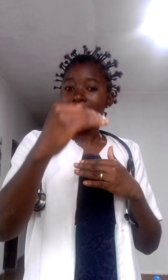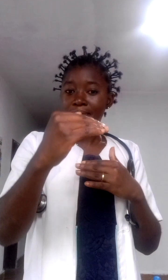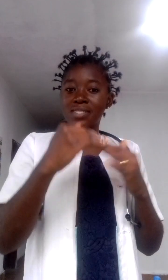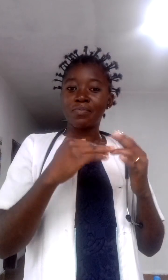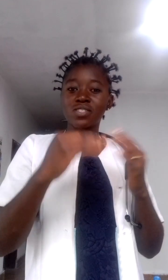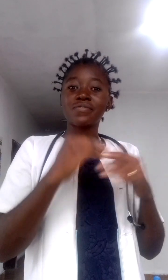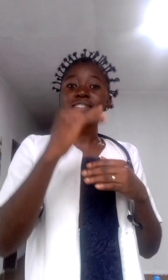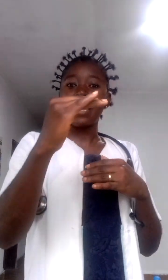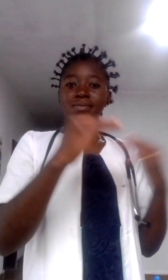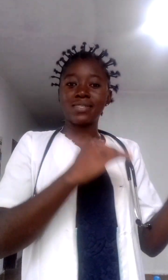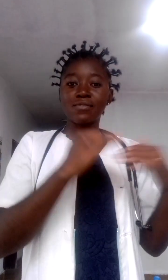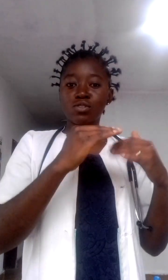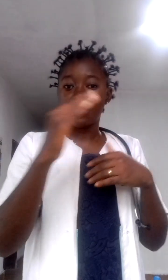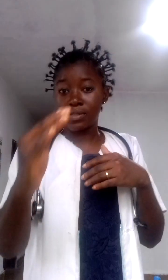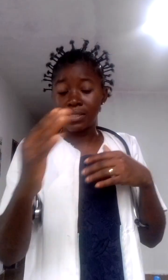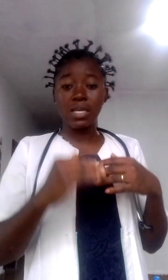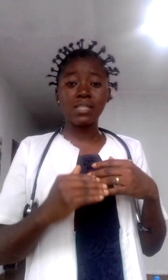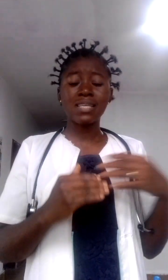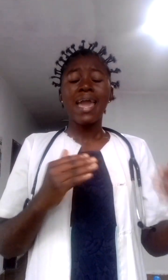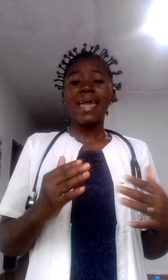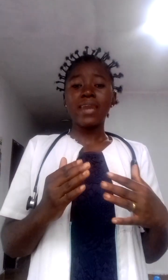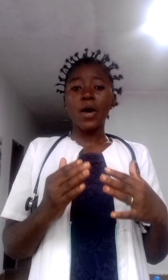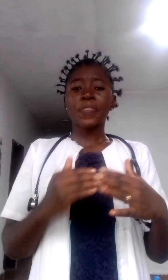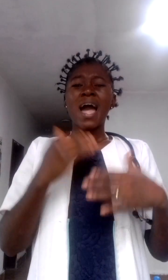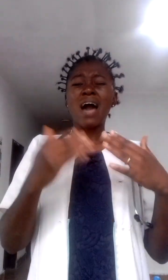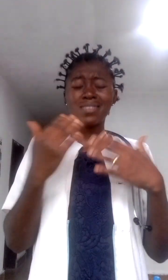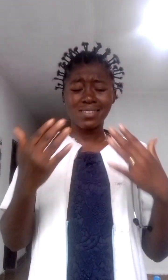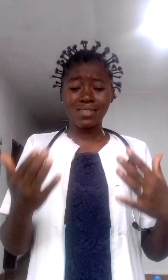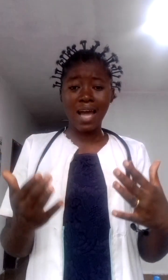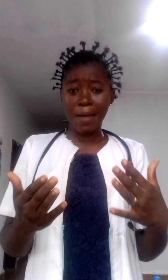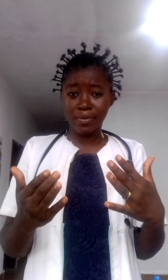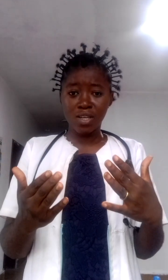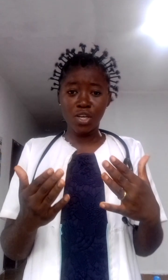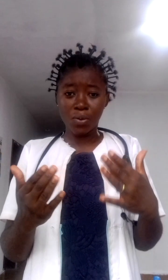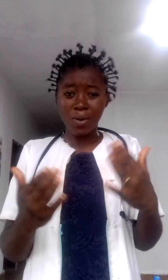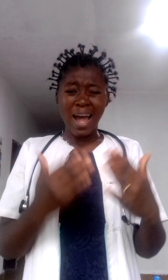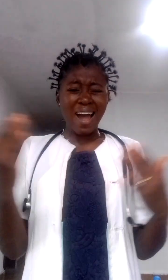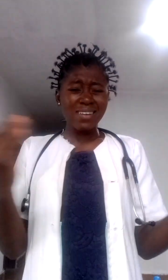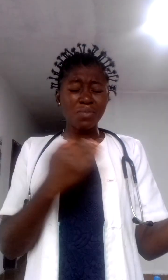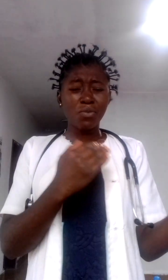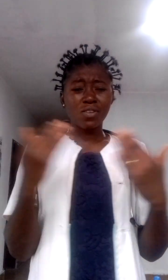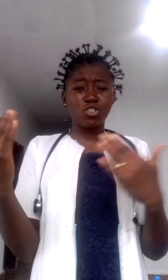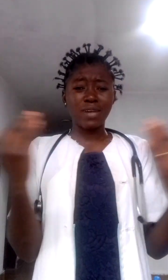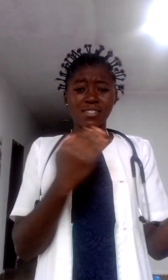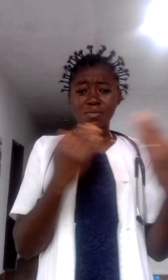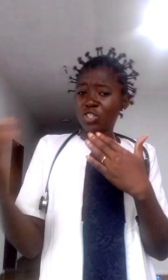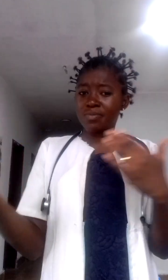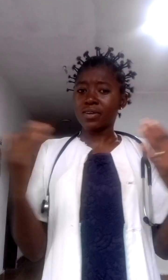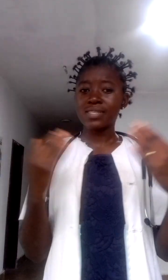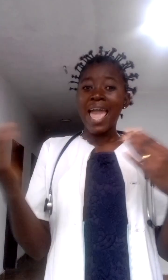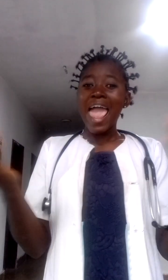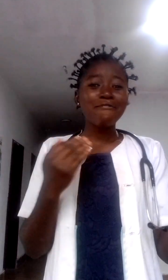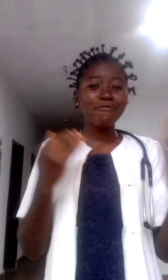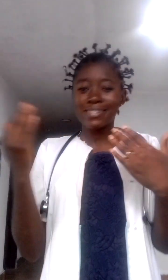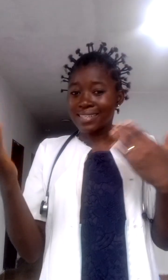time. It's a process of time, 7 to 14 days. And now, how does this happen? How is the mode of transmission? Because every